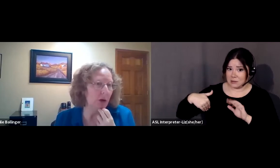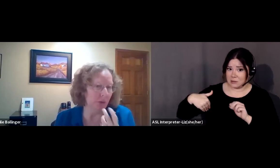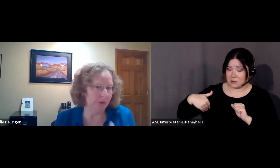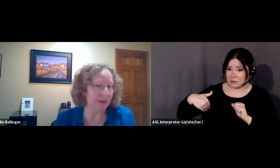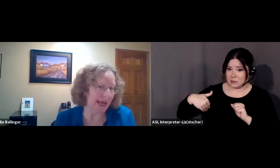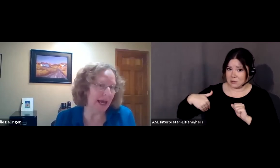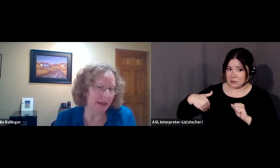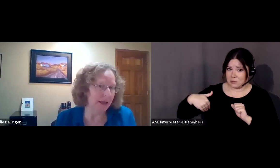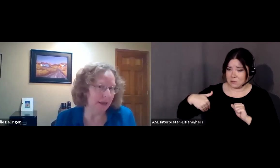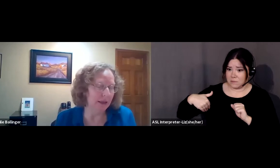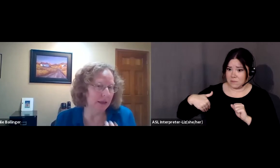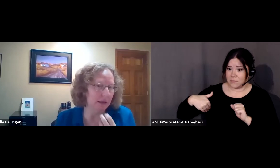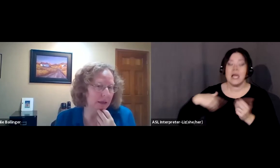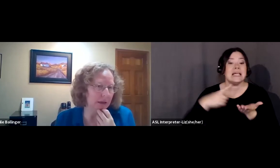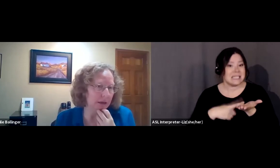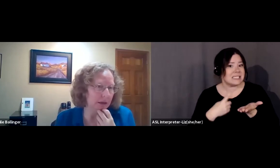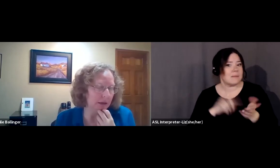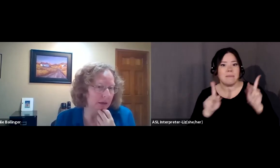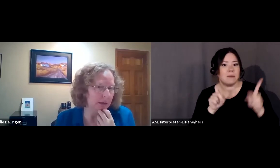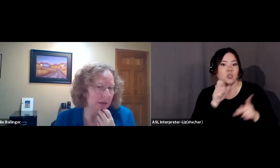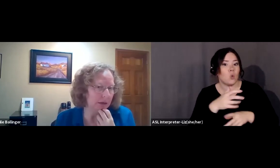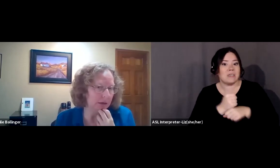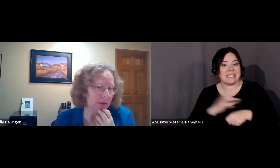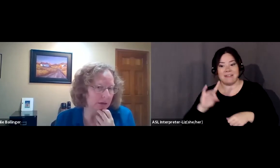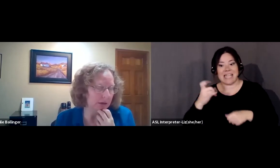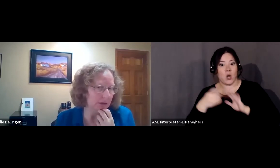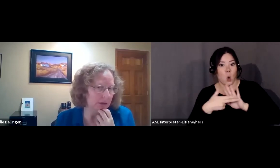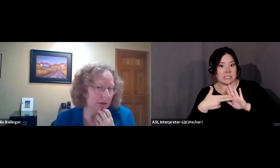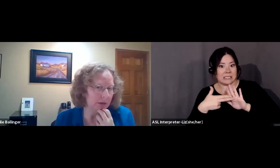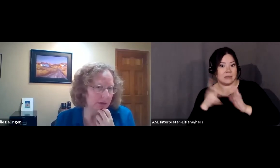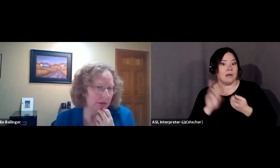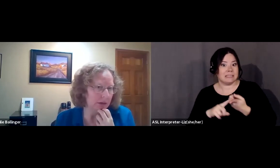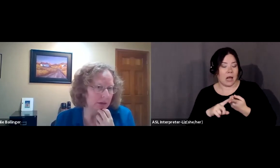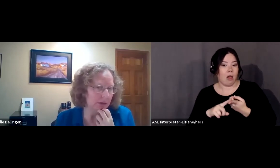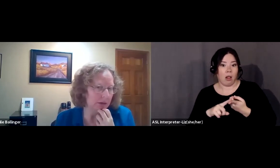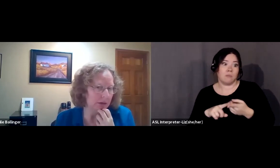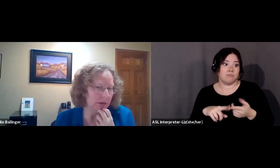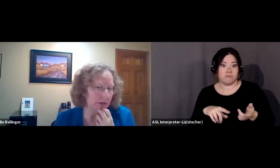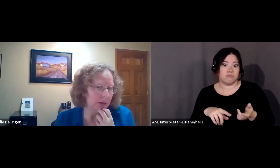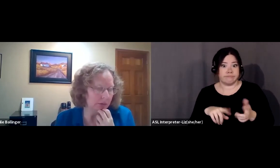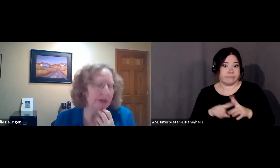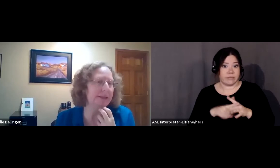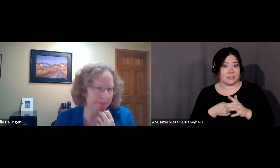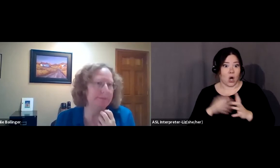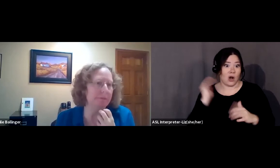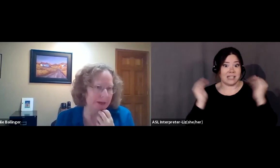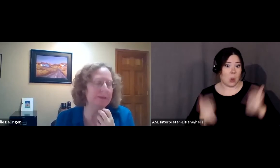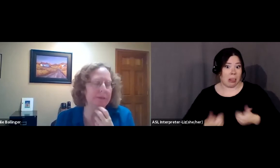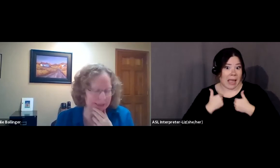And so, sometimes people don't receive a diagnosis until they're in their early adult years. So